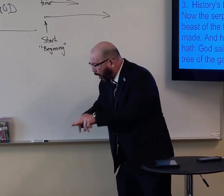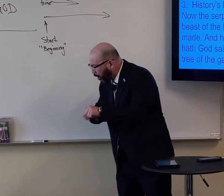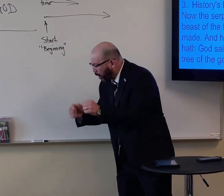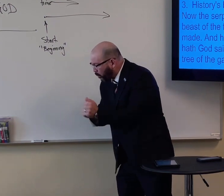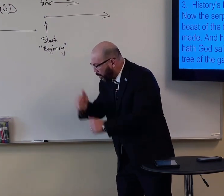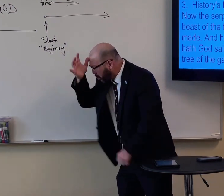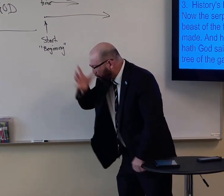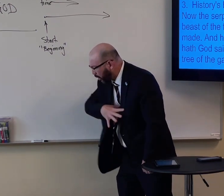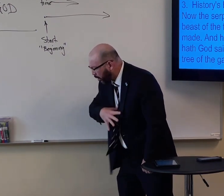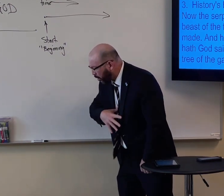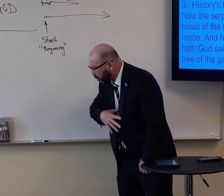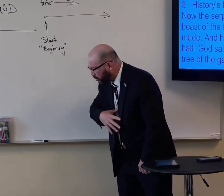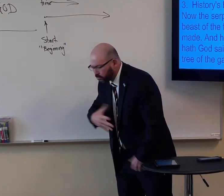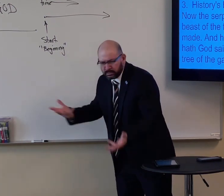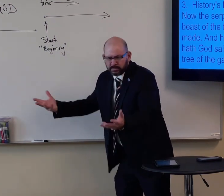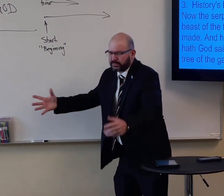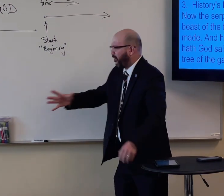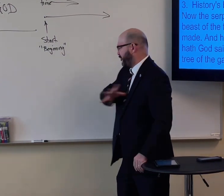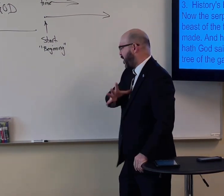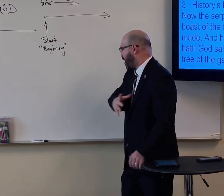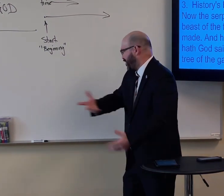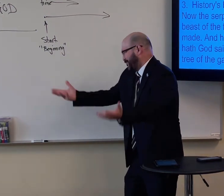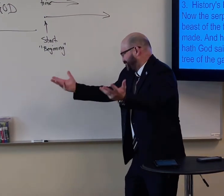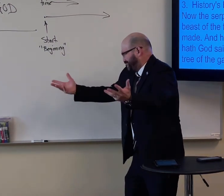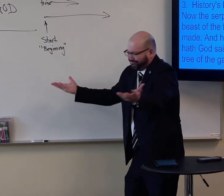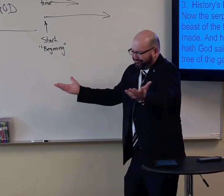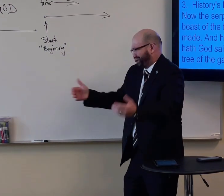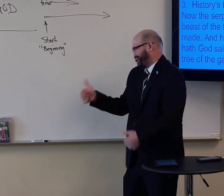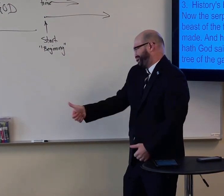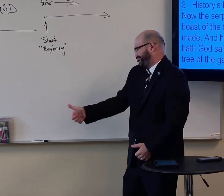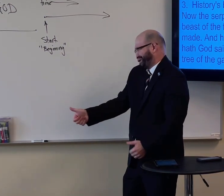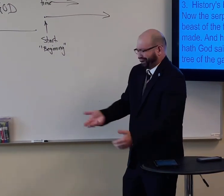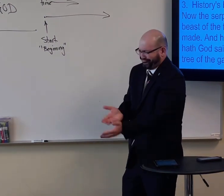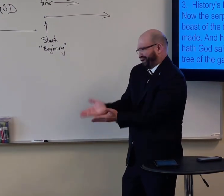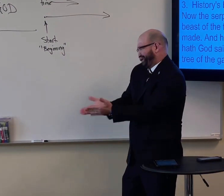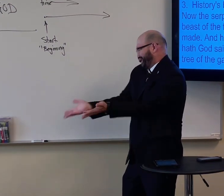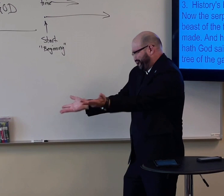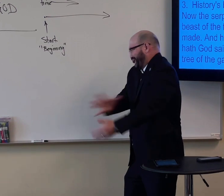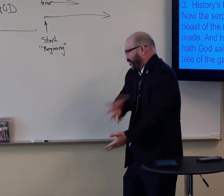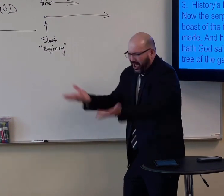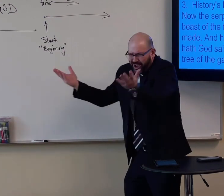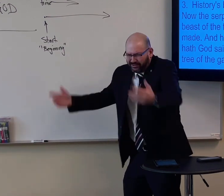A man wants to sleep with another man? Yeah. Go ahead.